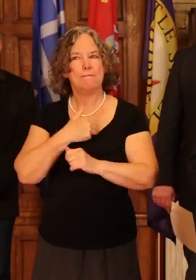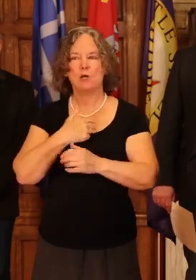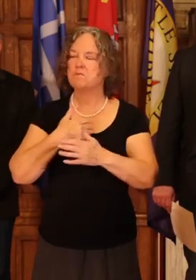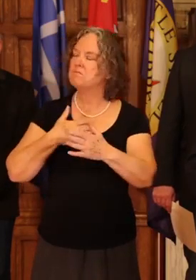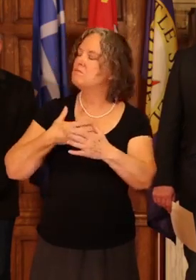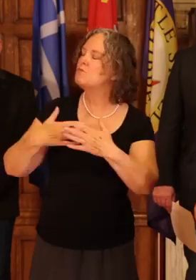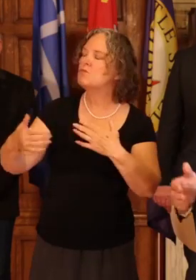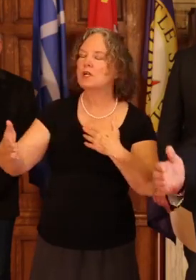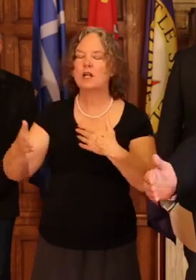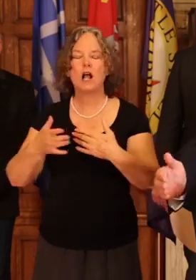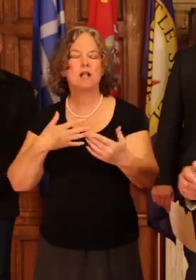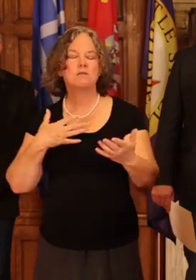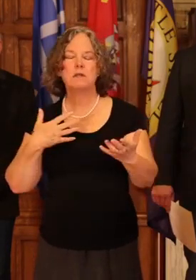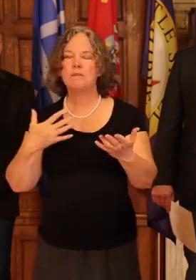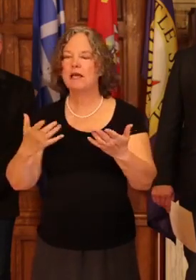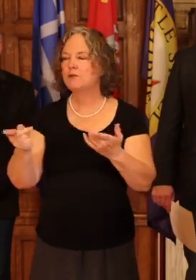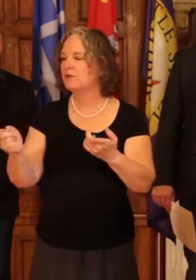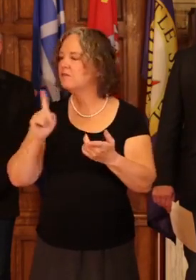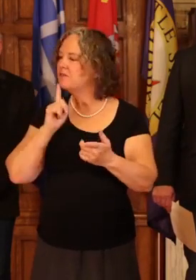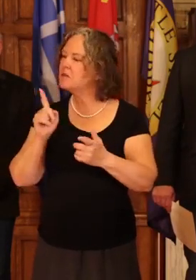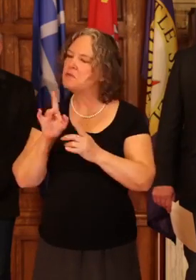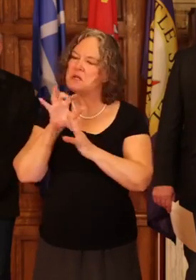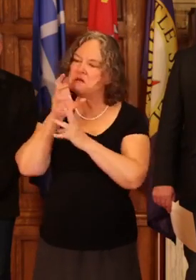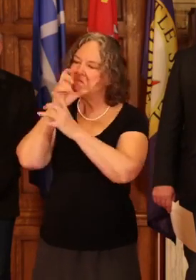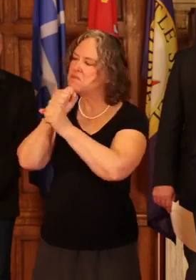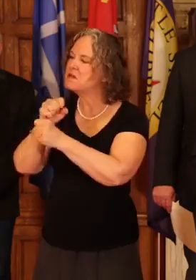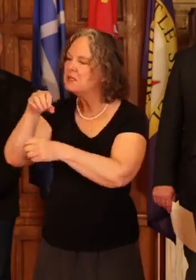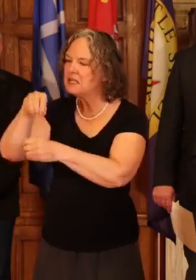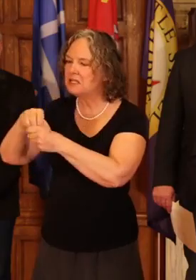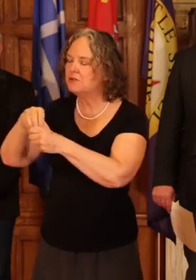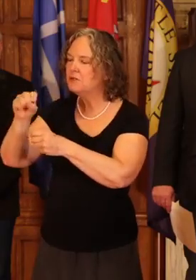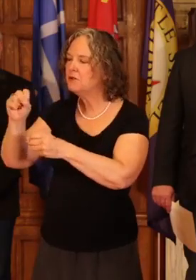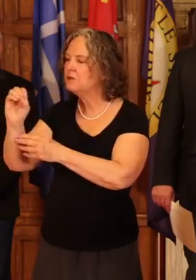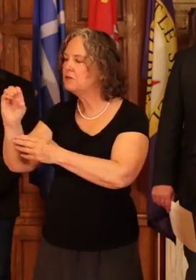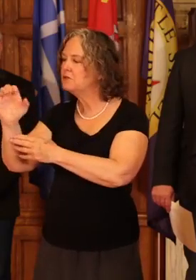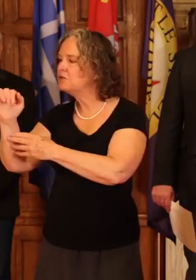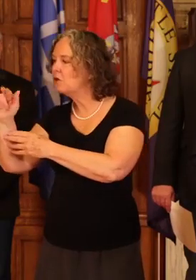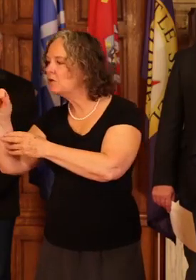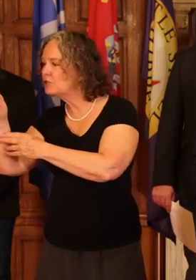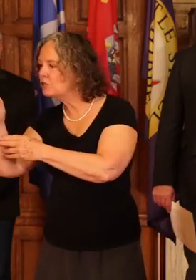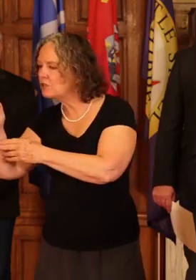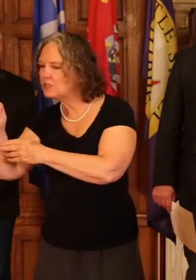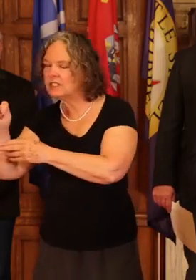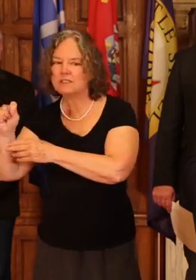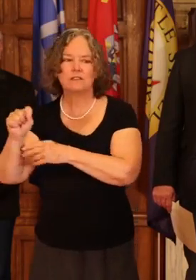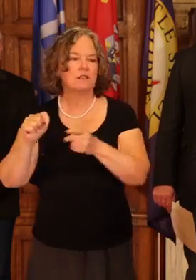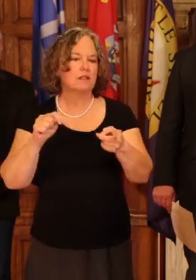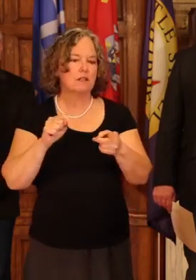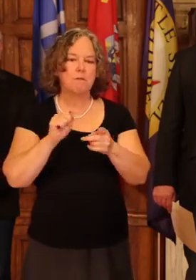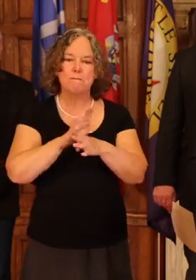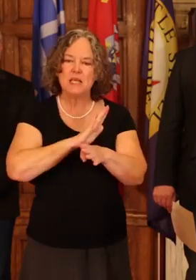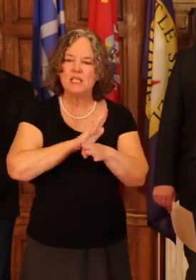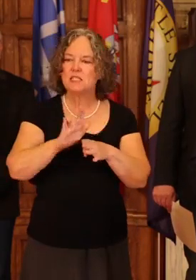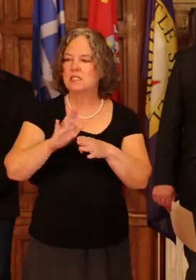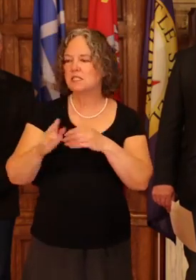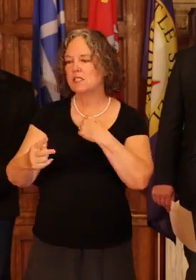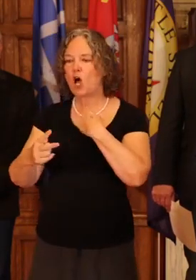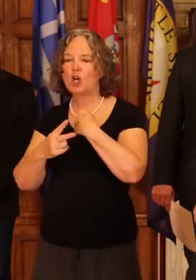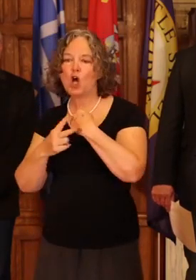of whether they're big into the social issues, more into the business issues,